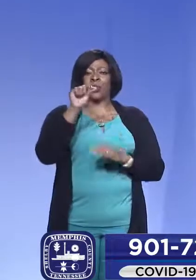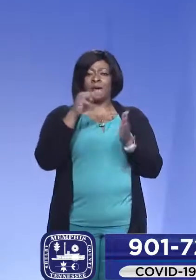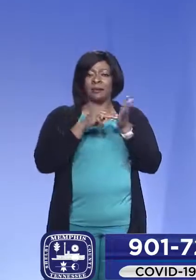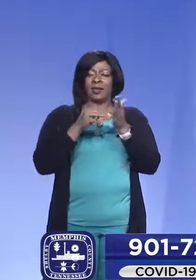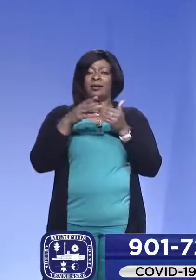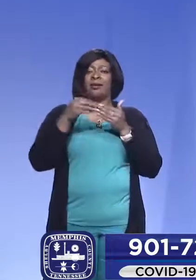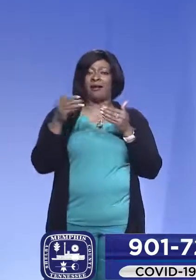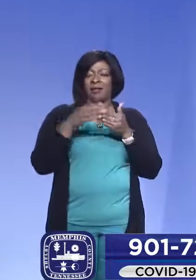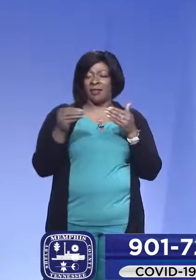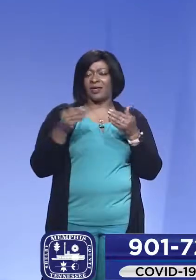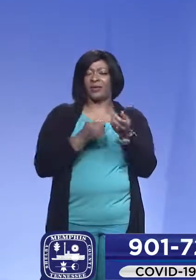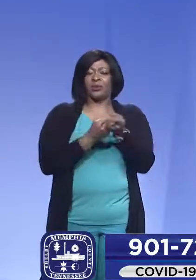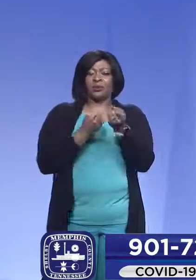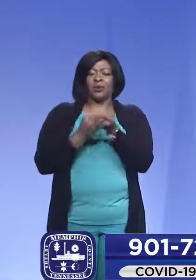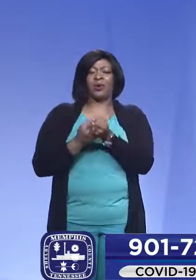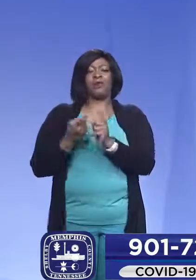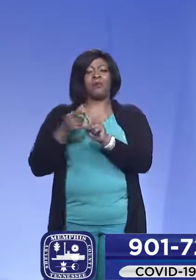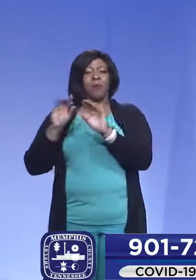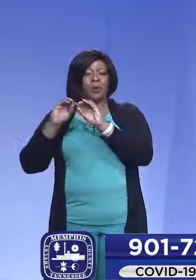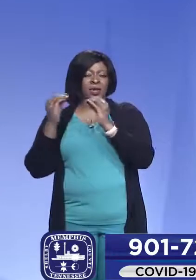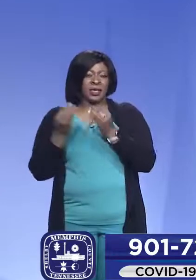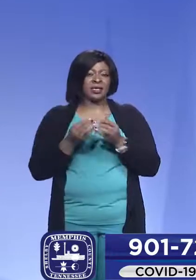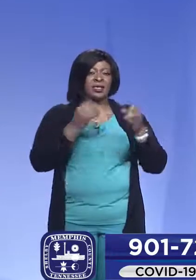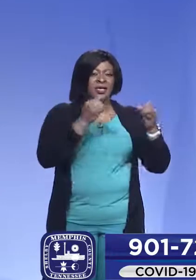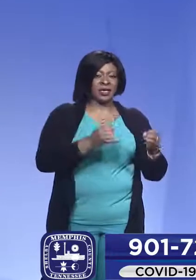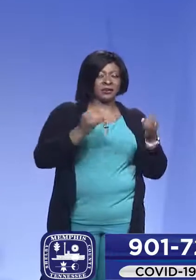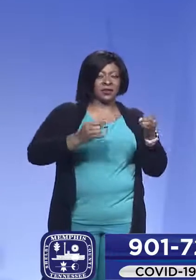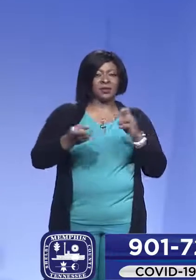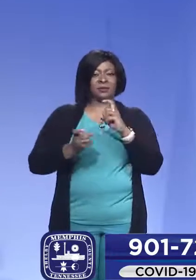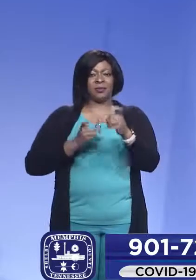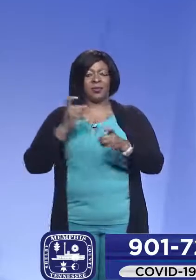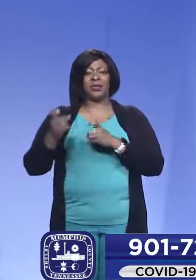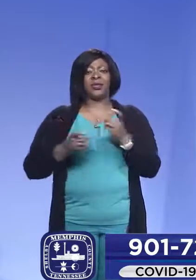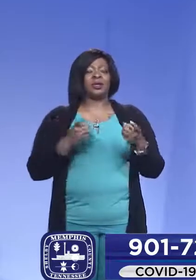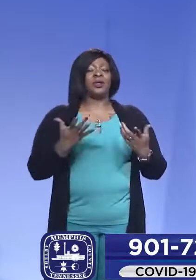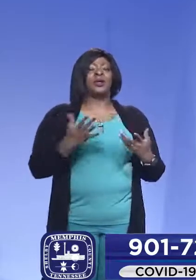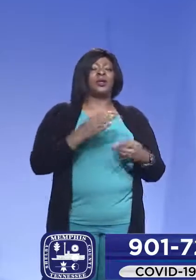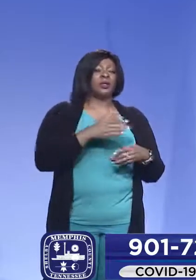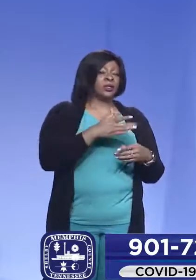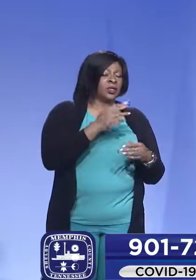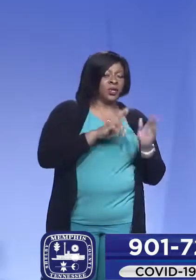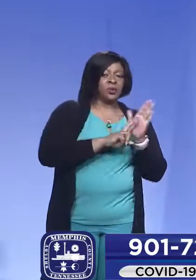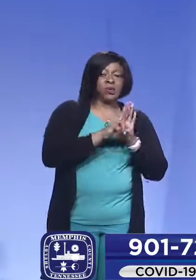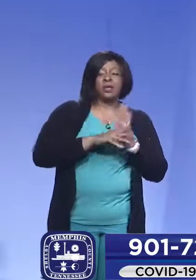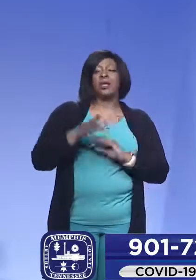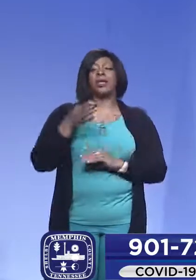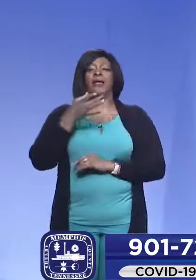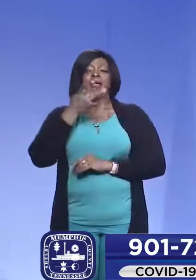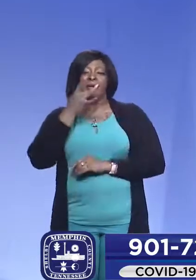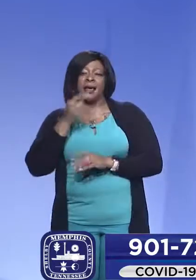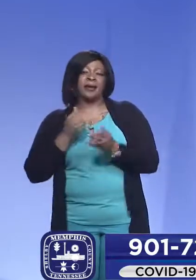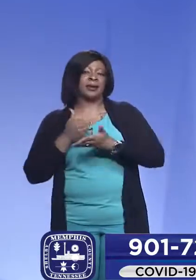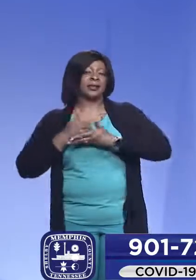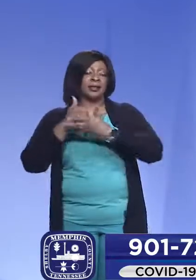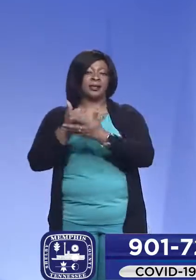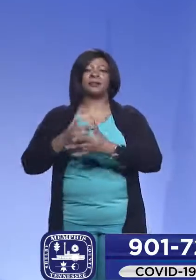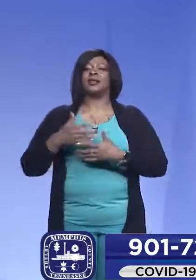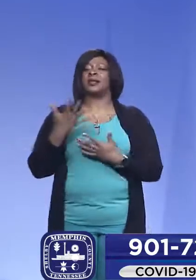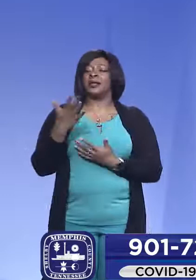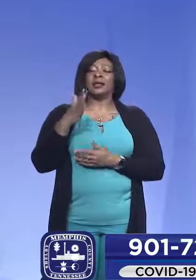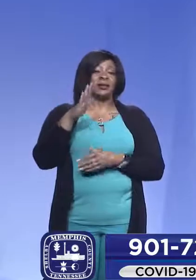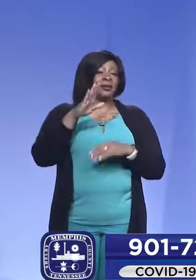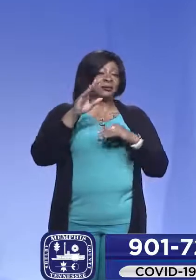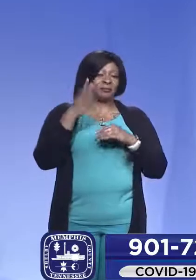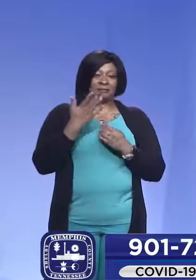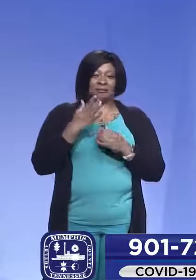to individuals and organizations in the form of rent assistance, utility assistance, mortgage assistance, business